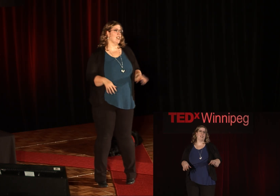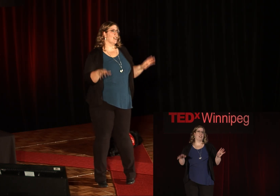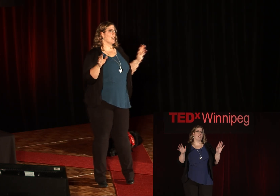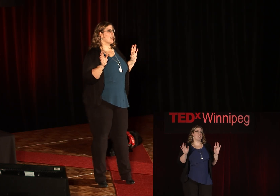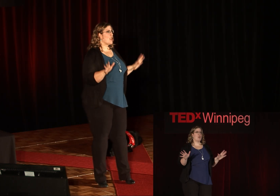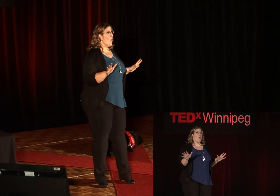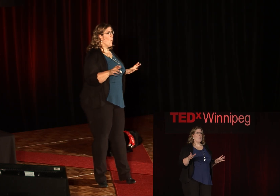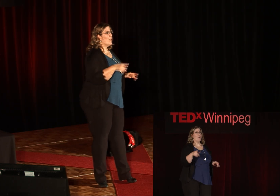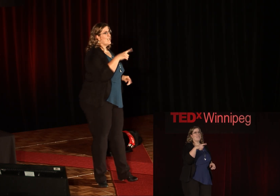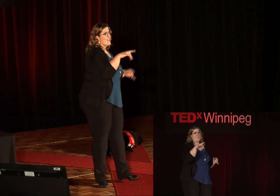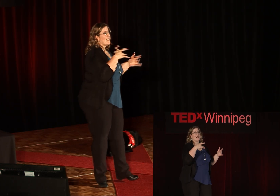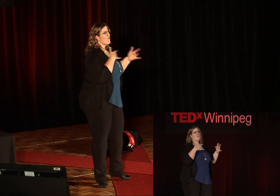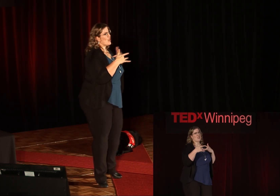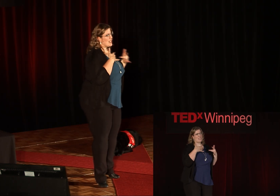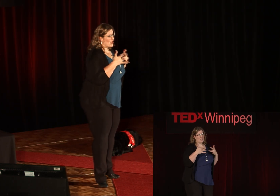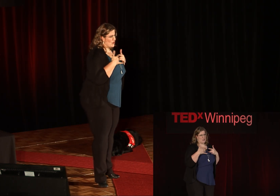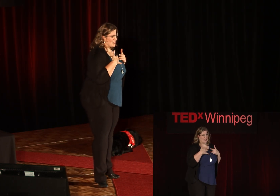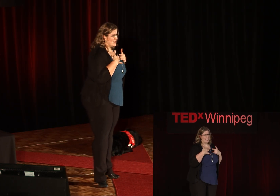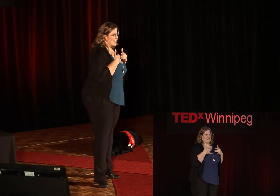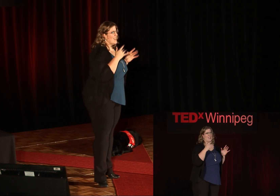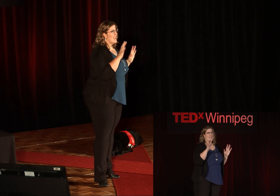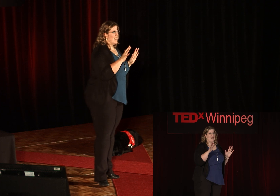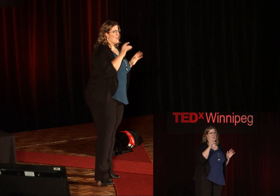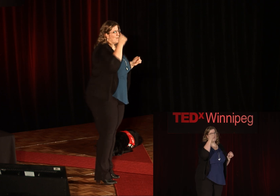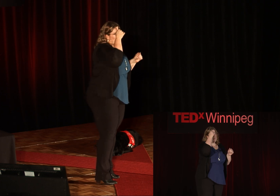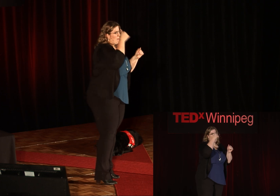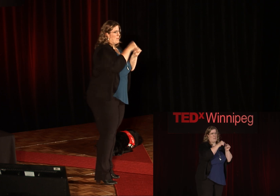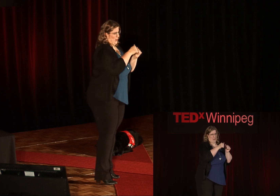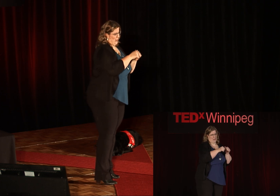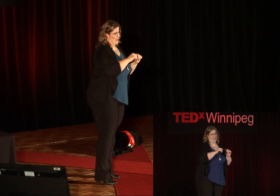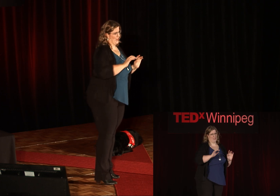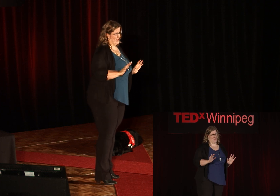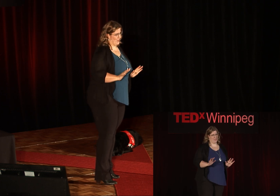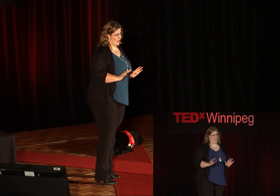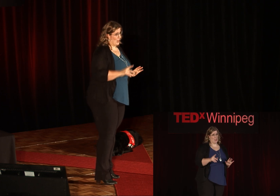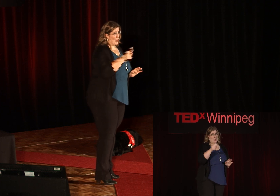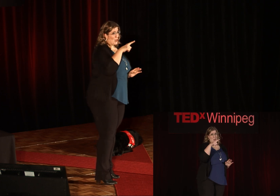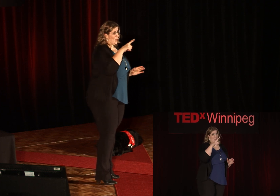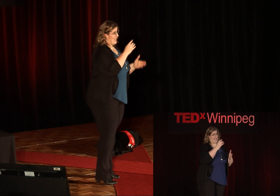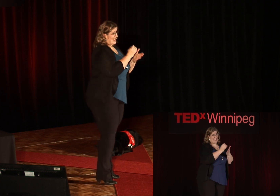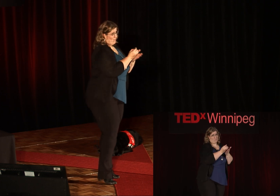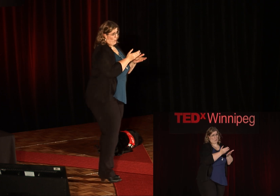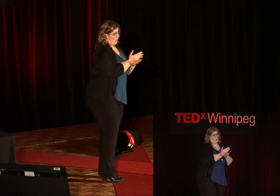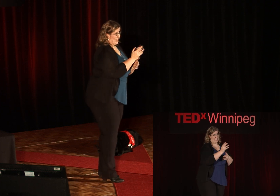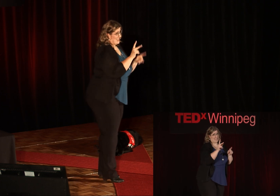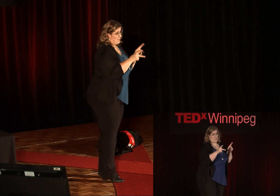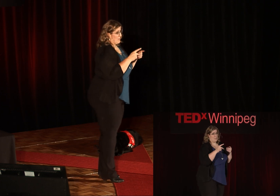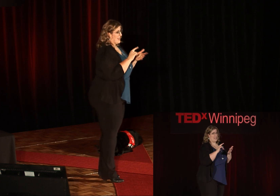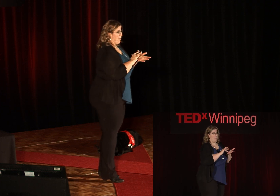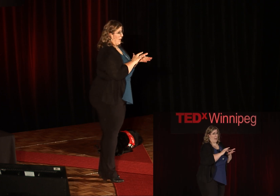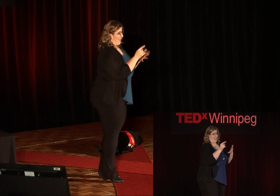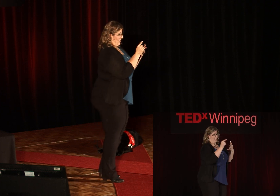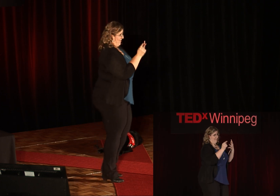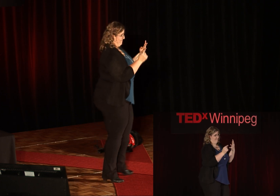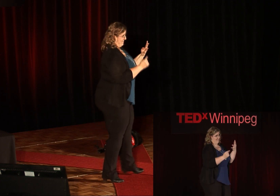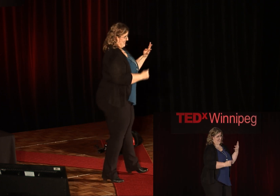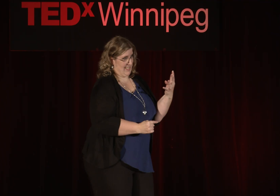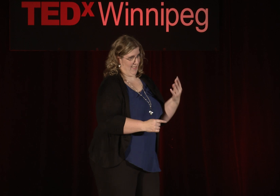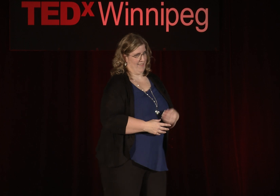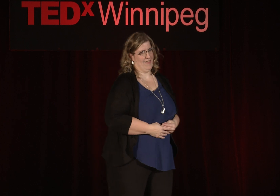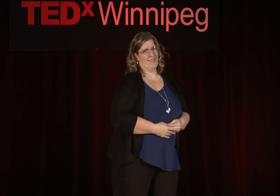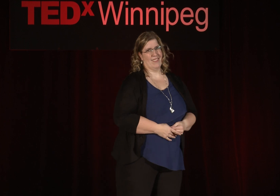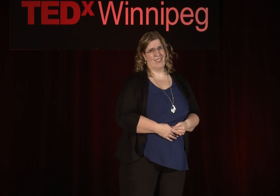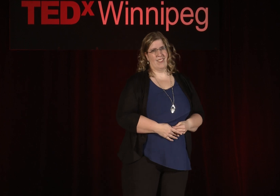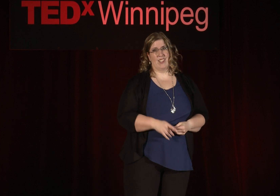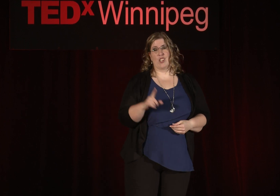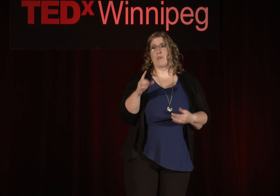If you are concerned, please remember, you have zero right to anyone's medical details.